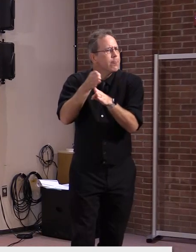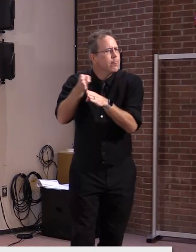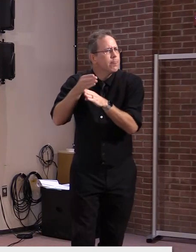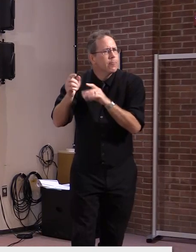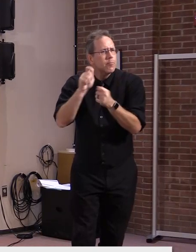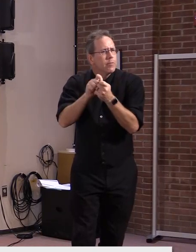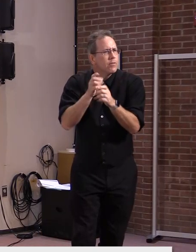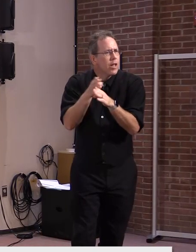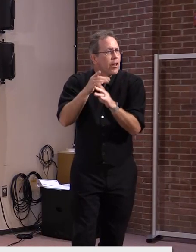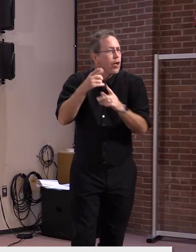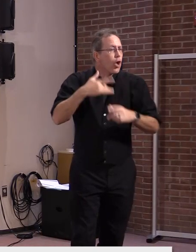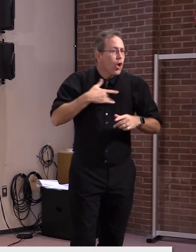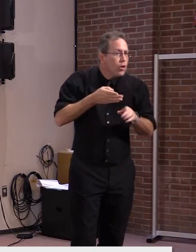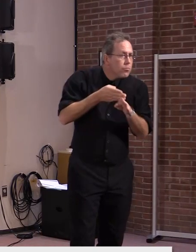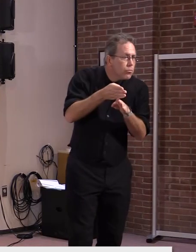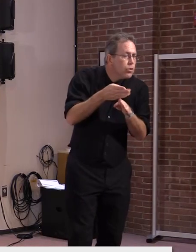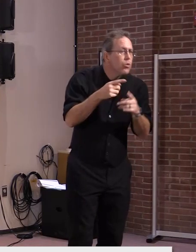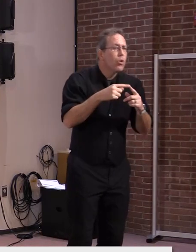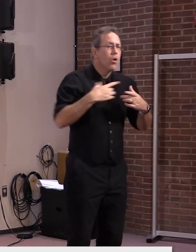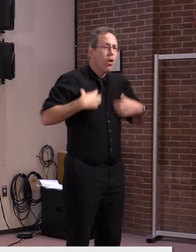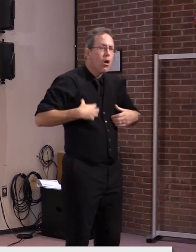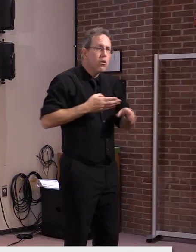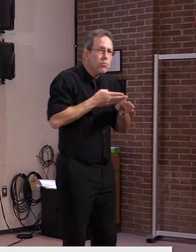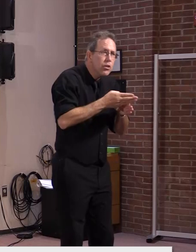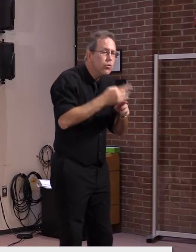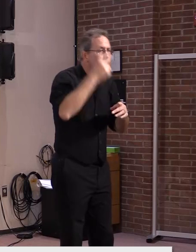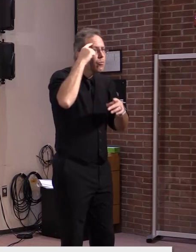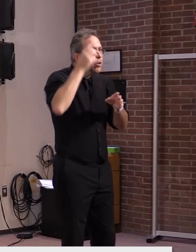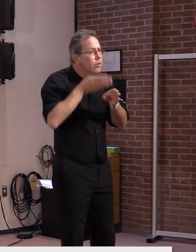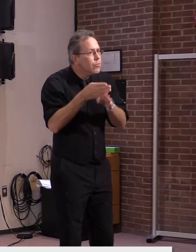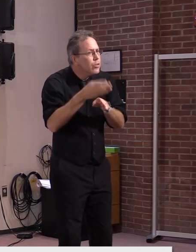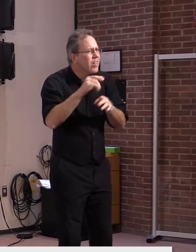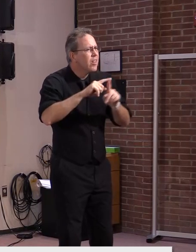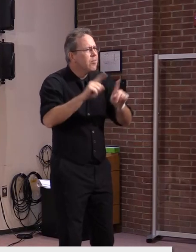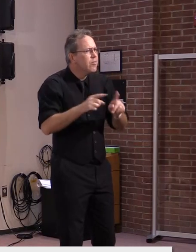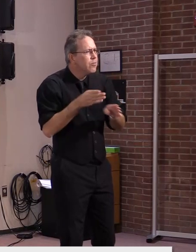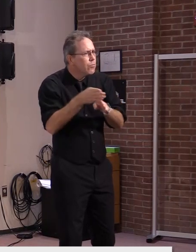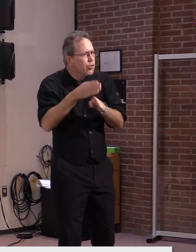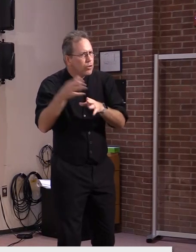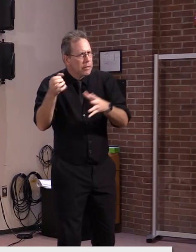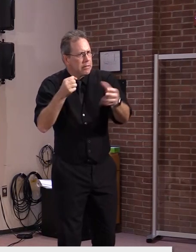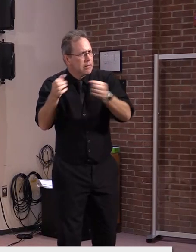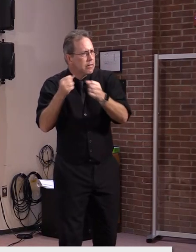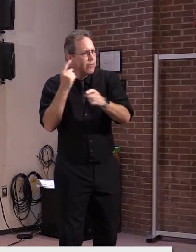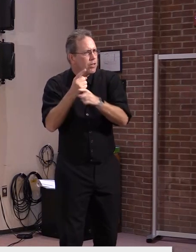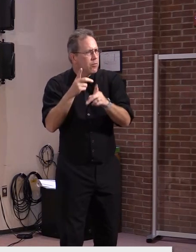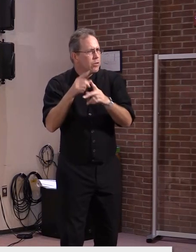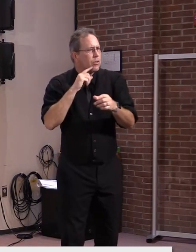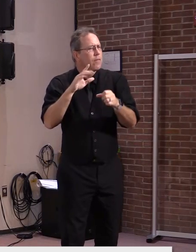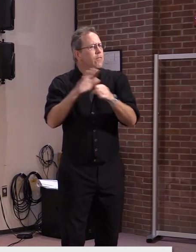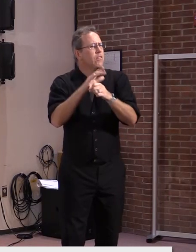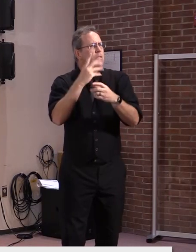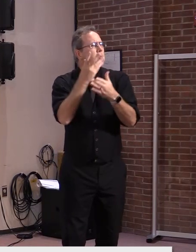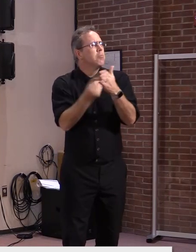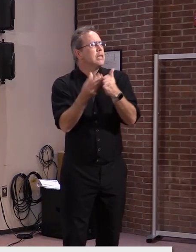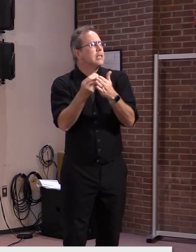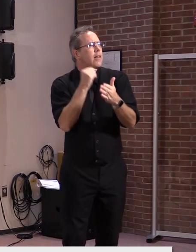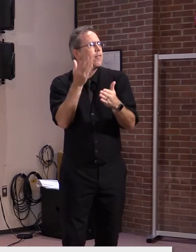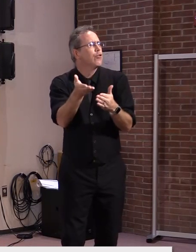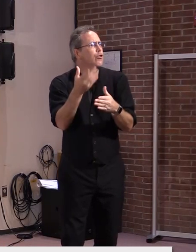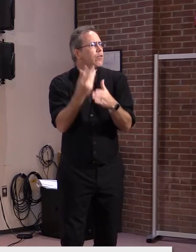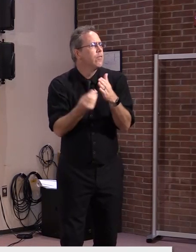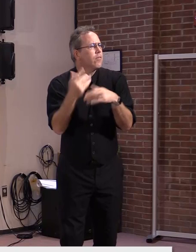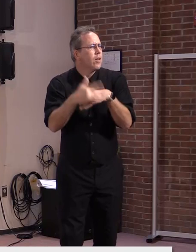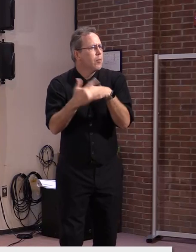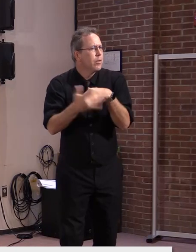to fill some gaps, if there are gaps out there. And secondly, and more importantly, I think, is